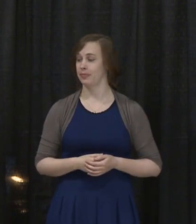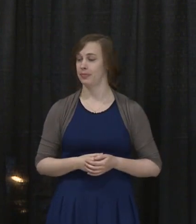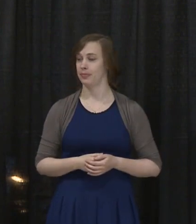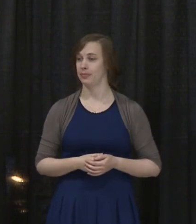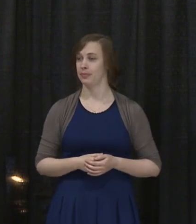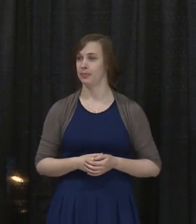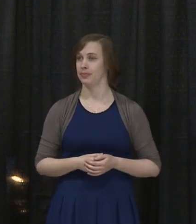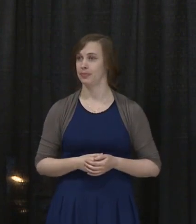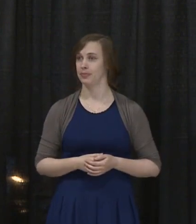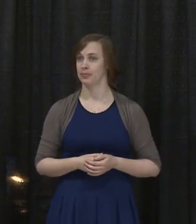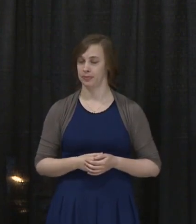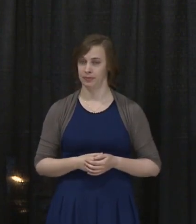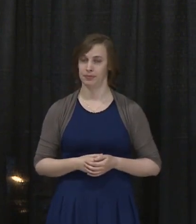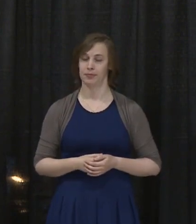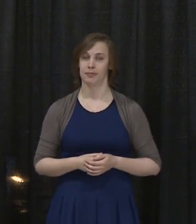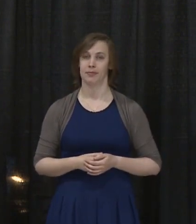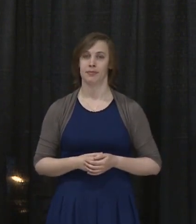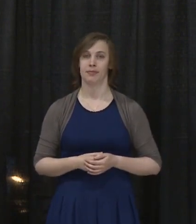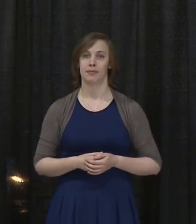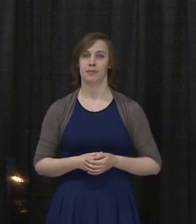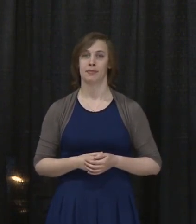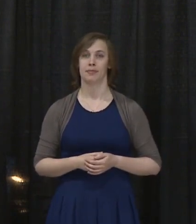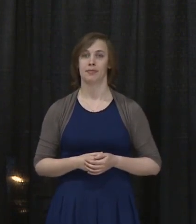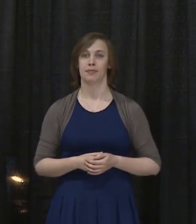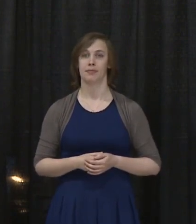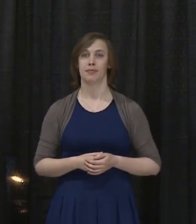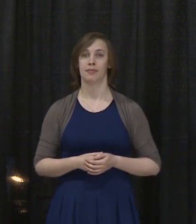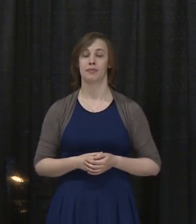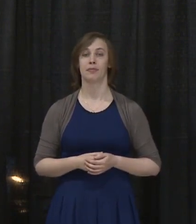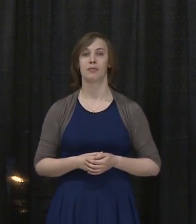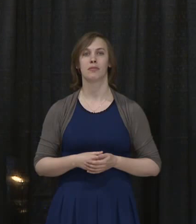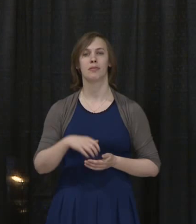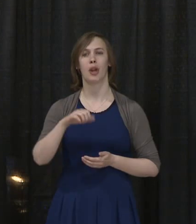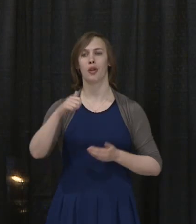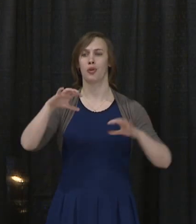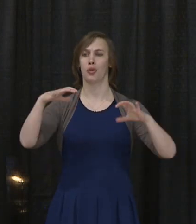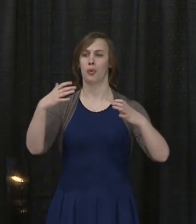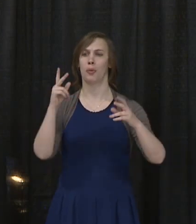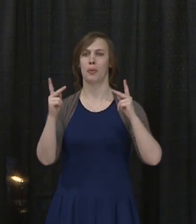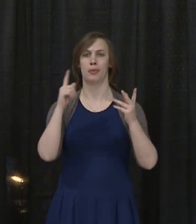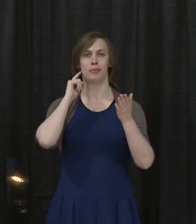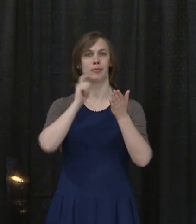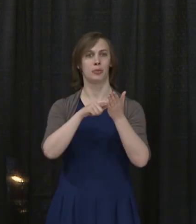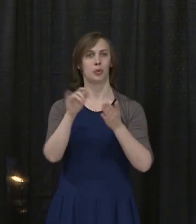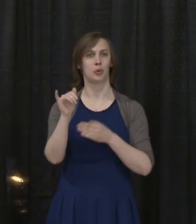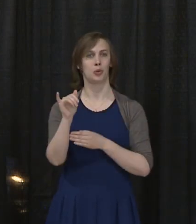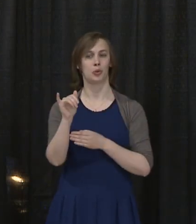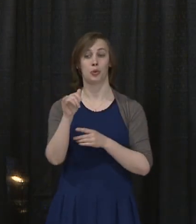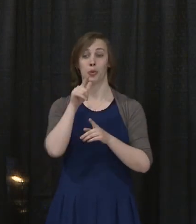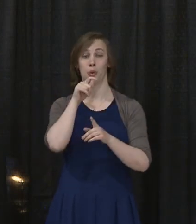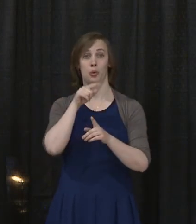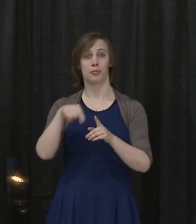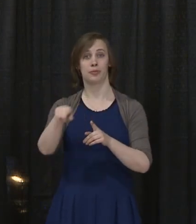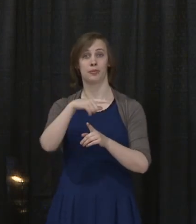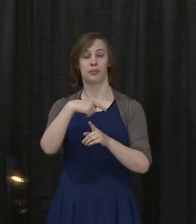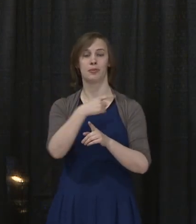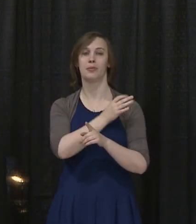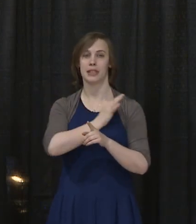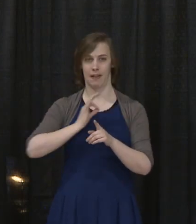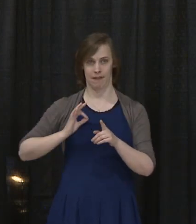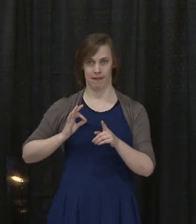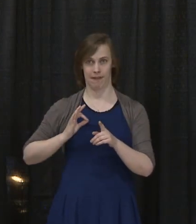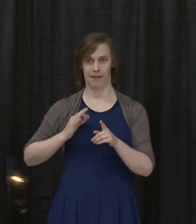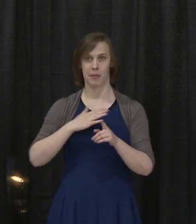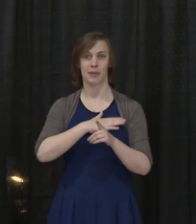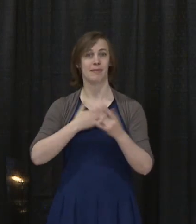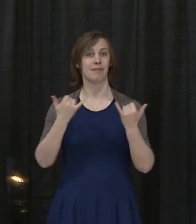I'd also like to take this opportunity to acknowledge a very special group of people, and that is our faculty and staff, and I'd ask them to please stand at this